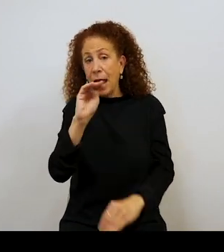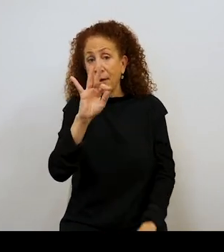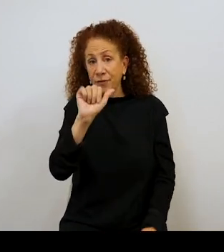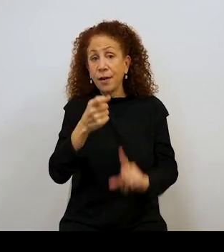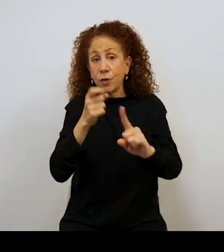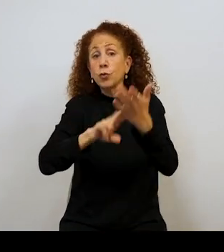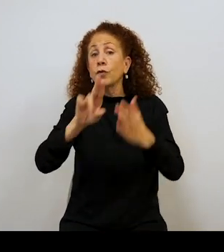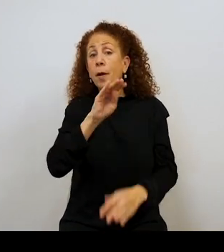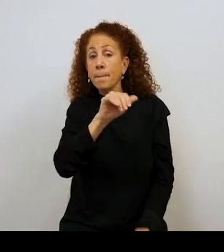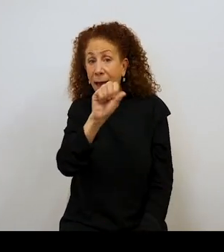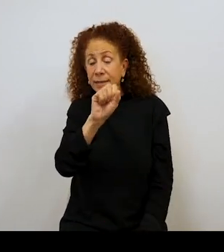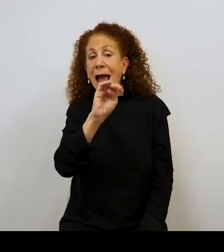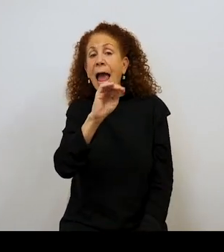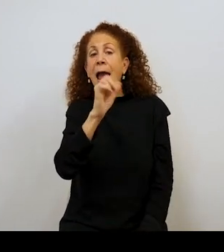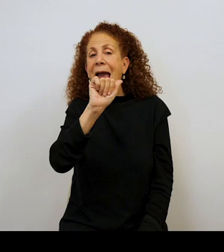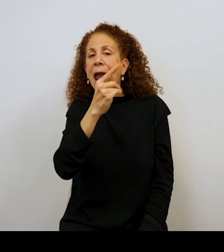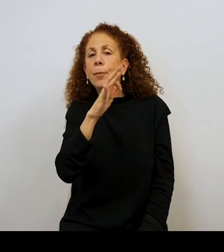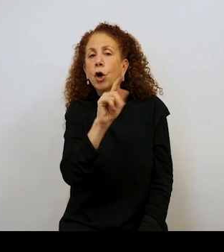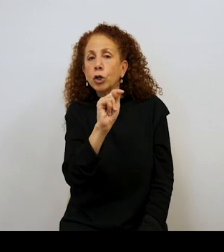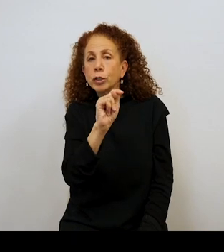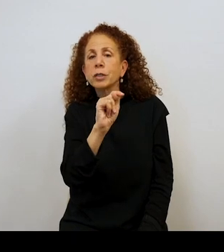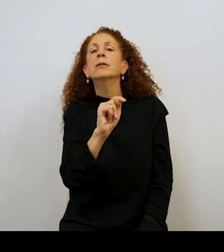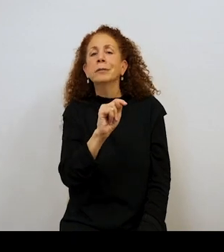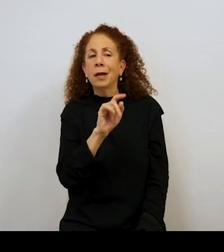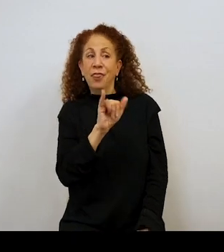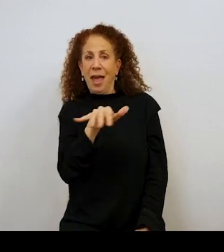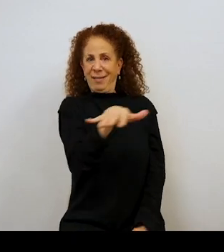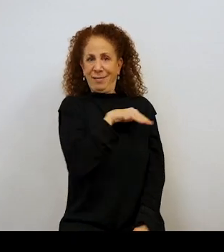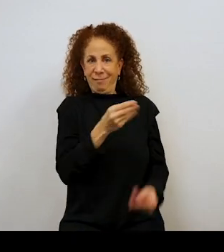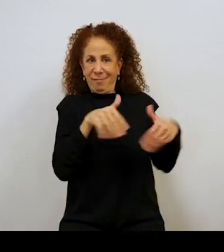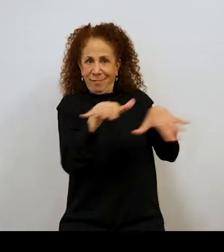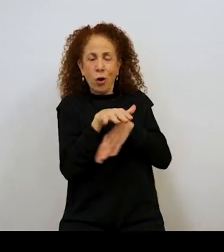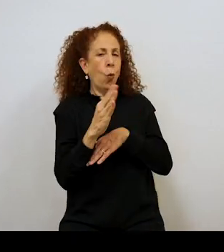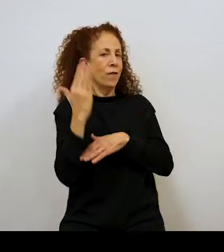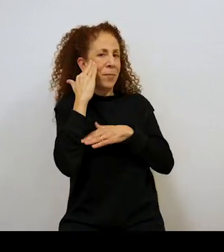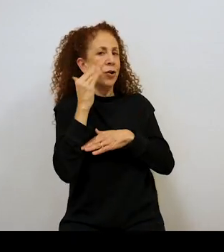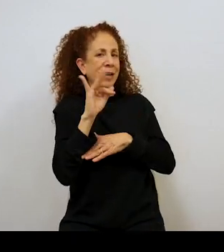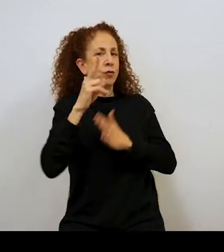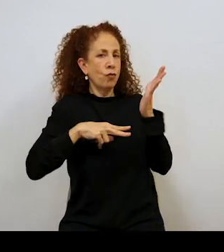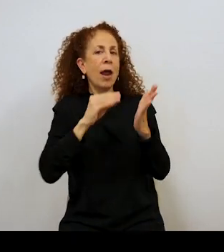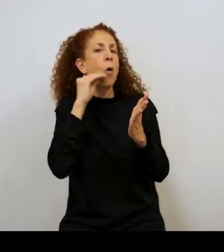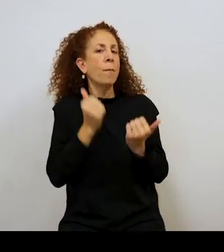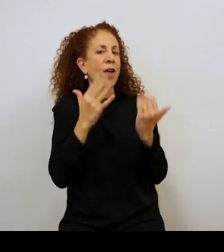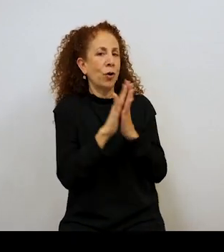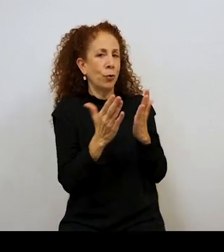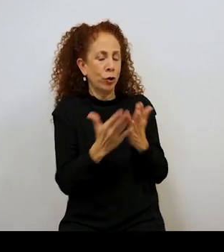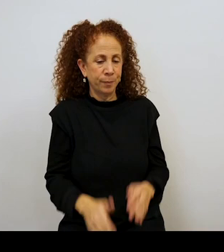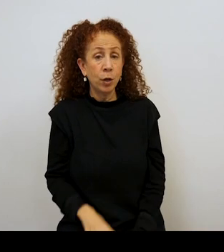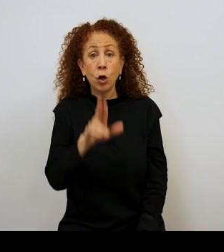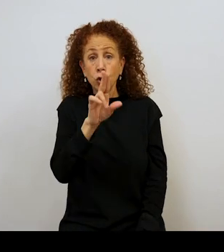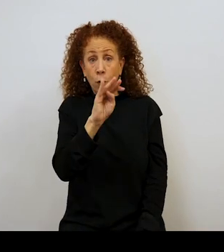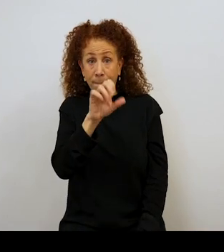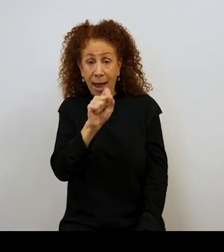from the University of Massachusetts Amherst, a landscape that will be familiar to those of you who have read Home Fire. While at UMass,